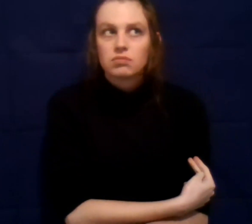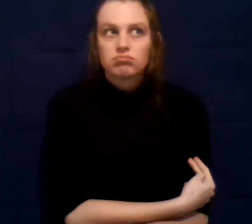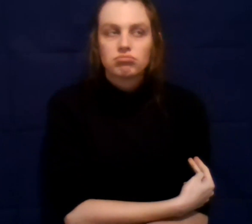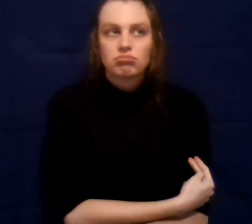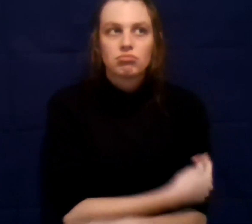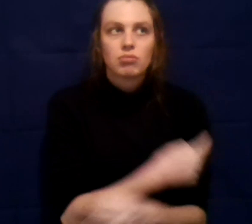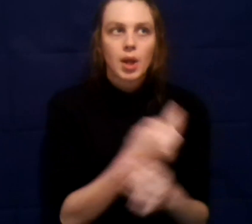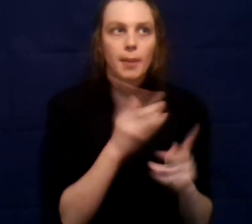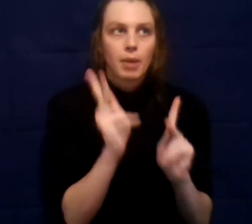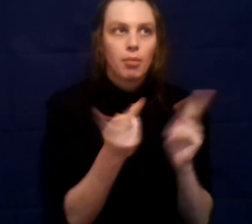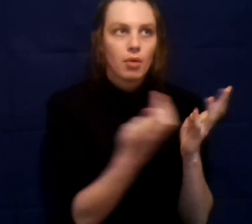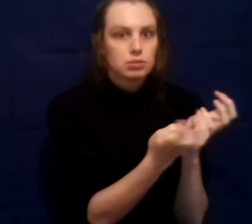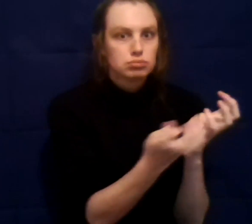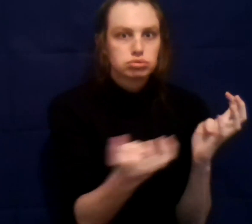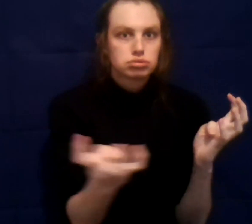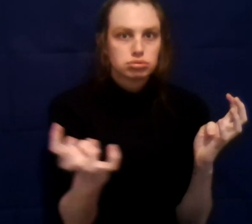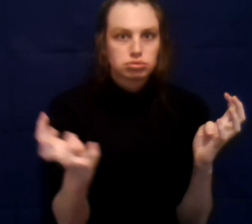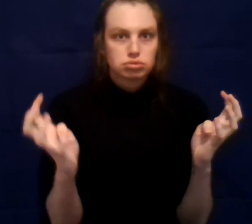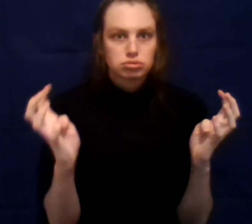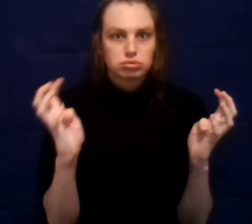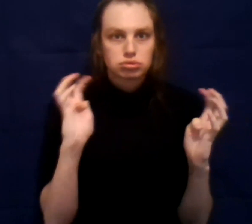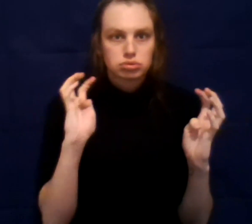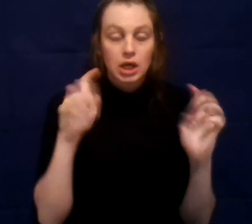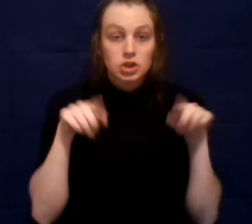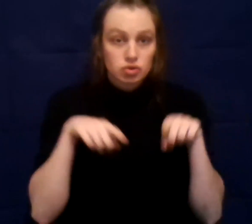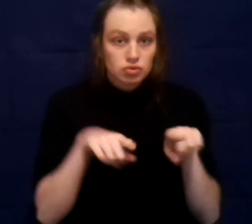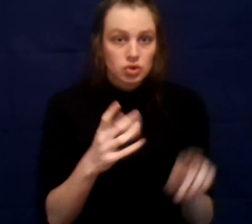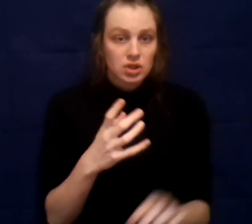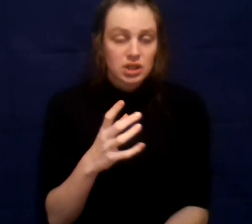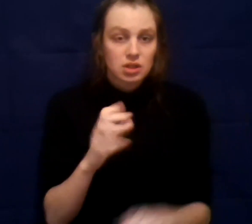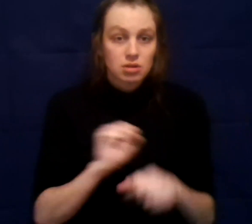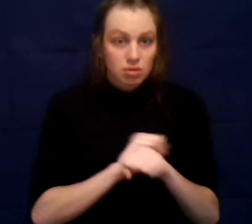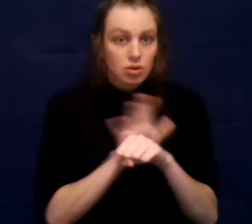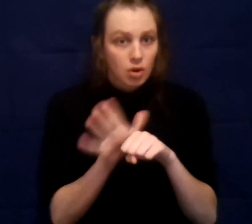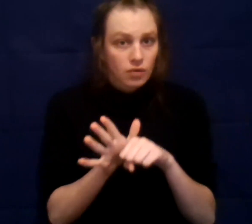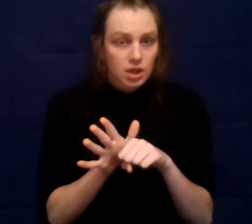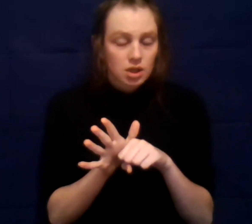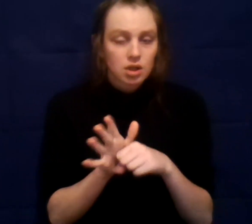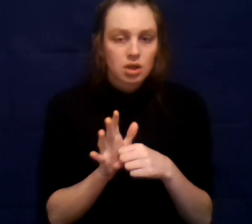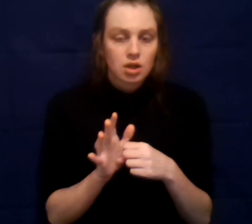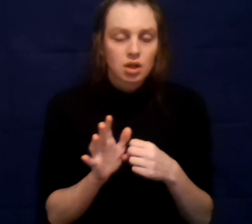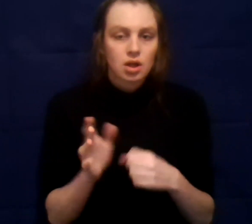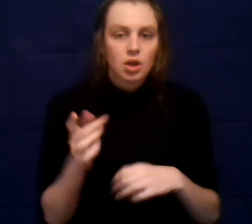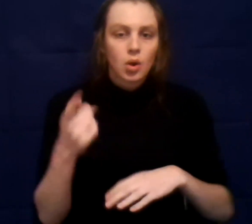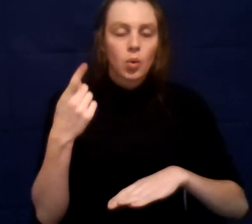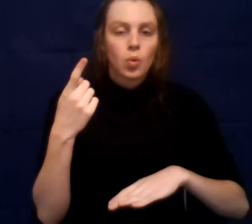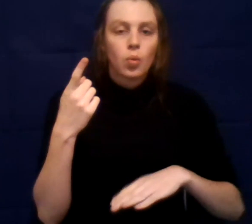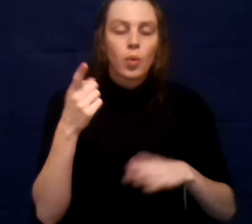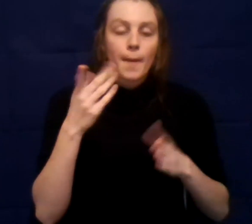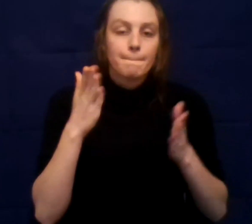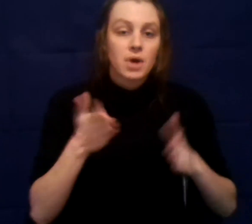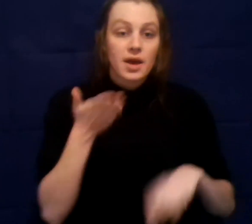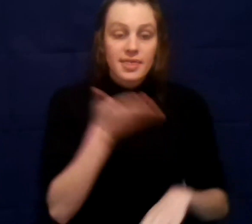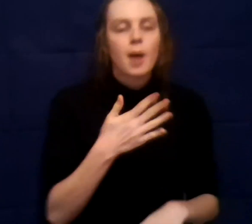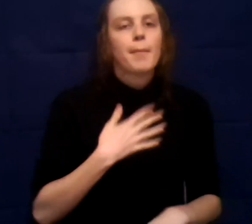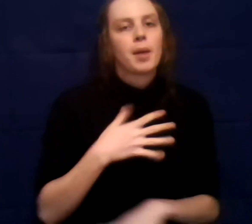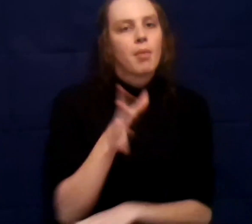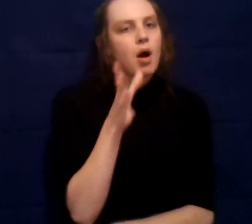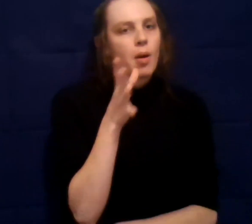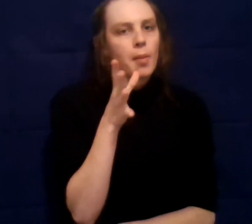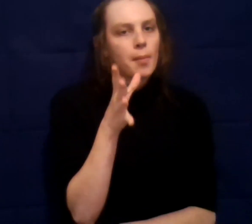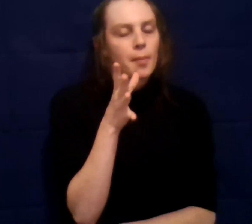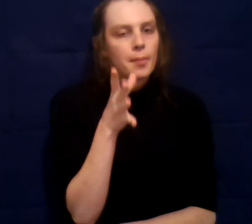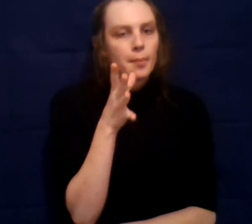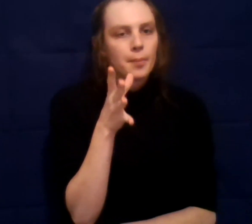people surrounding me, and this was like during COVID and stuff. And so one person was loud, and it was my mom there. And I was